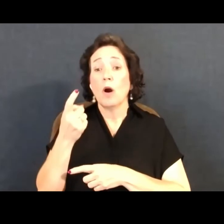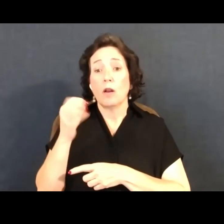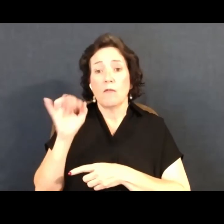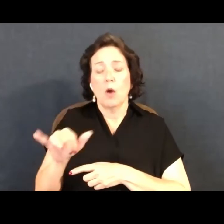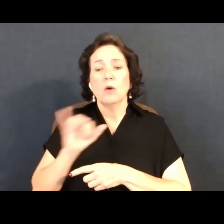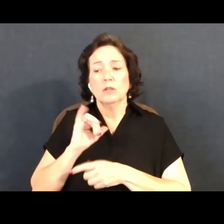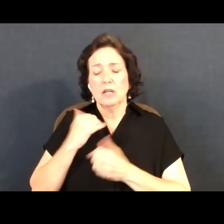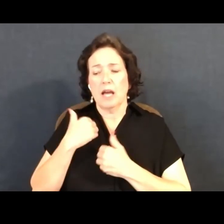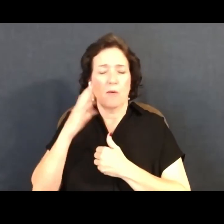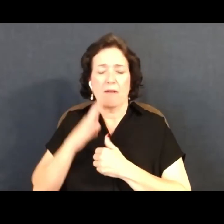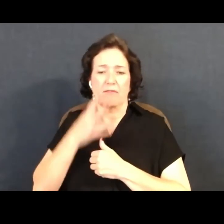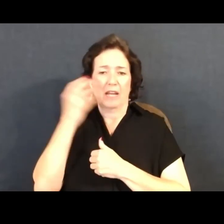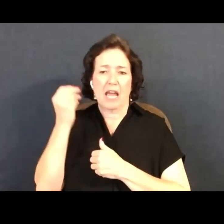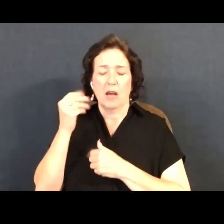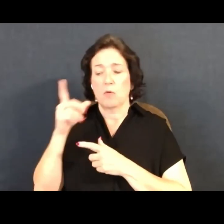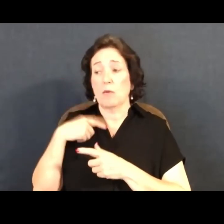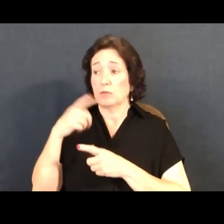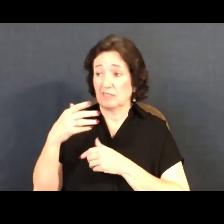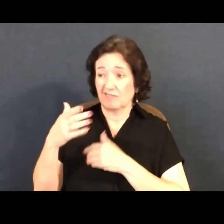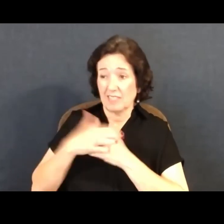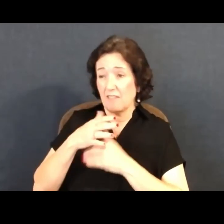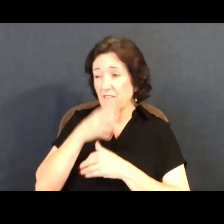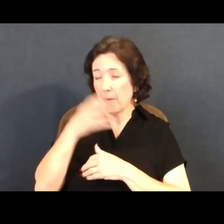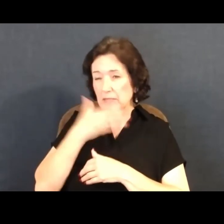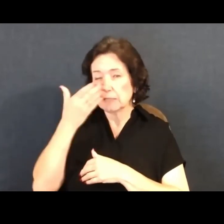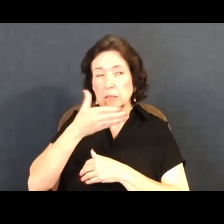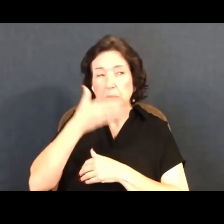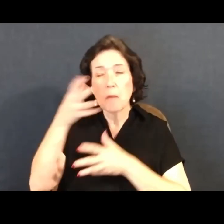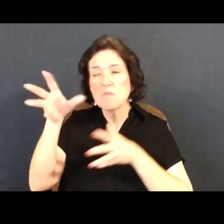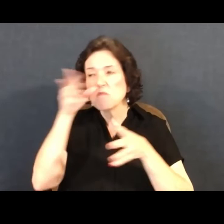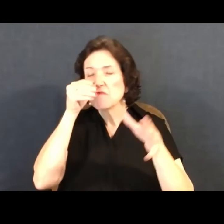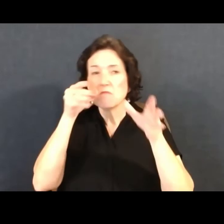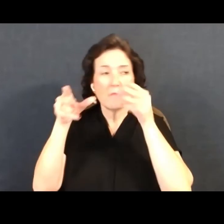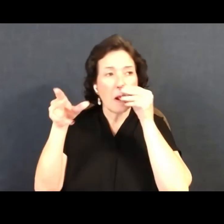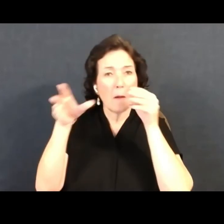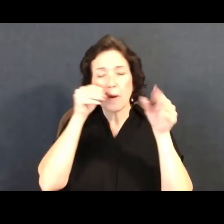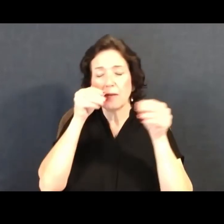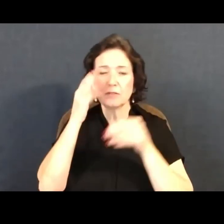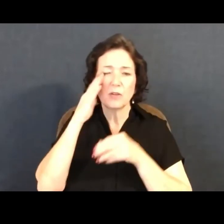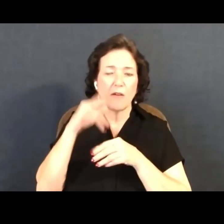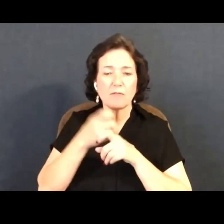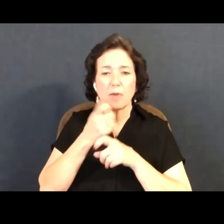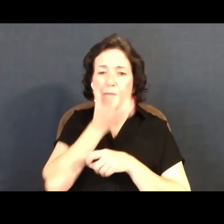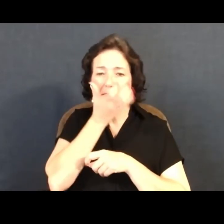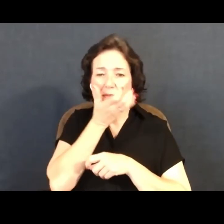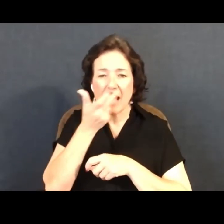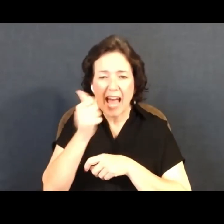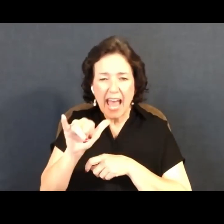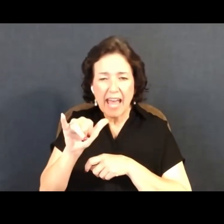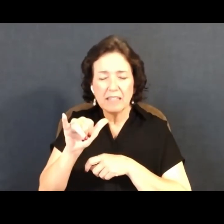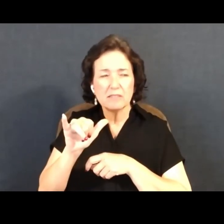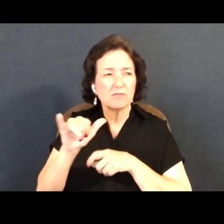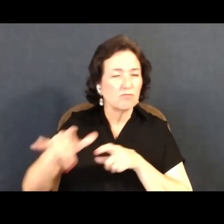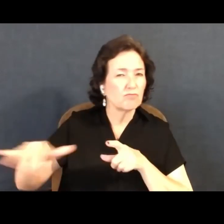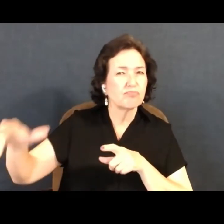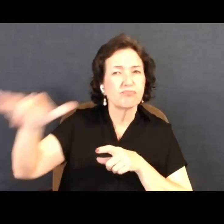I'm around the farm and I smell the smells coming off the hay fields and off the out